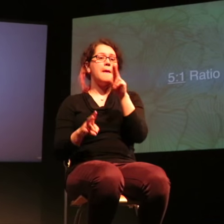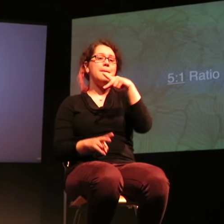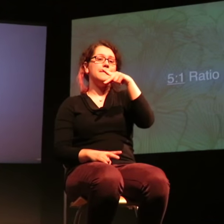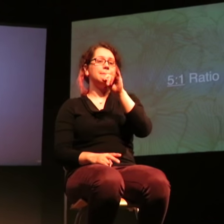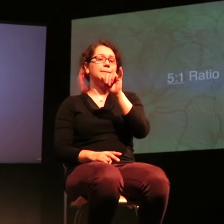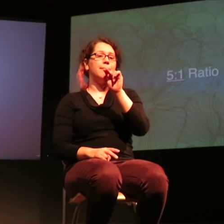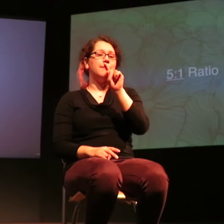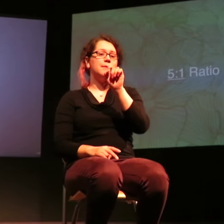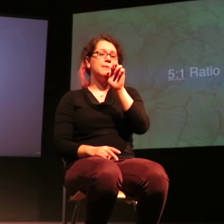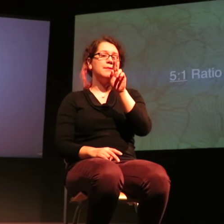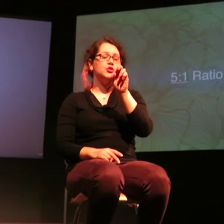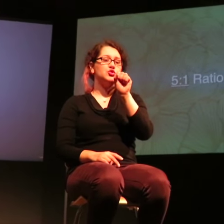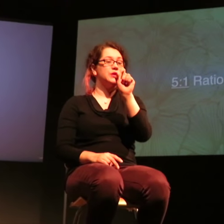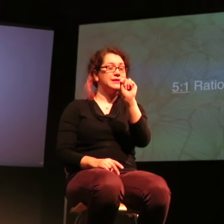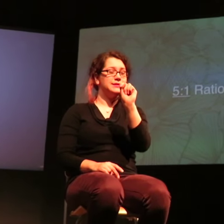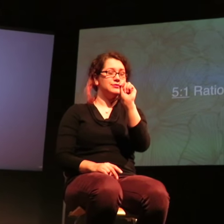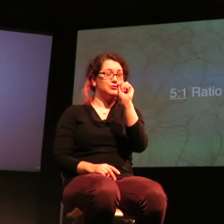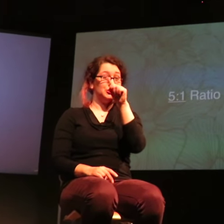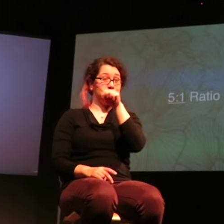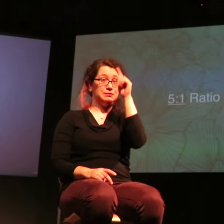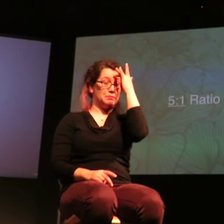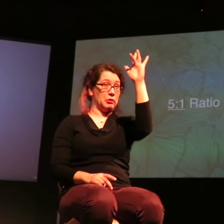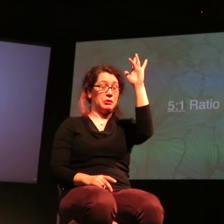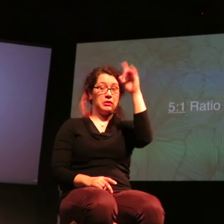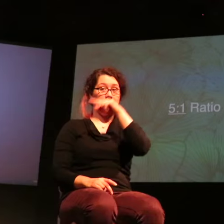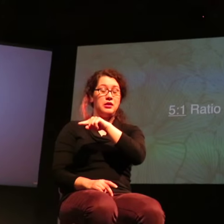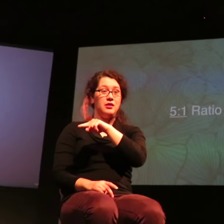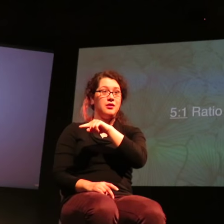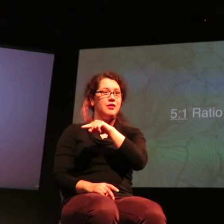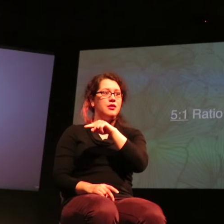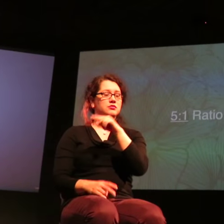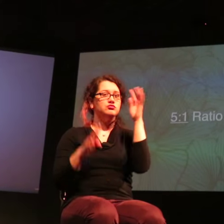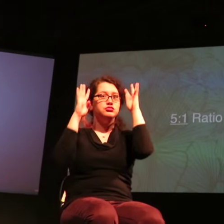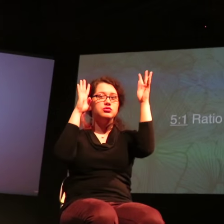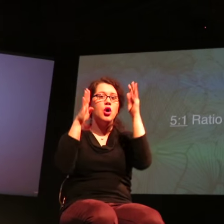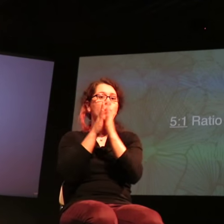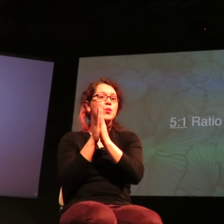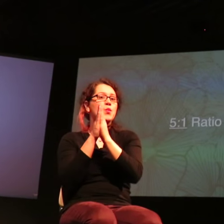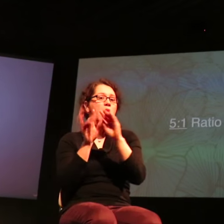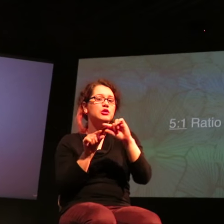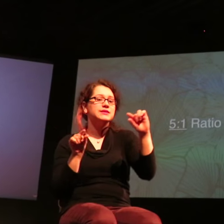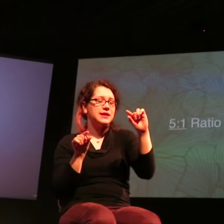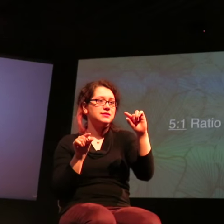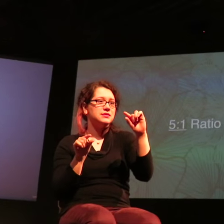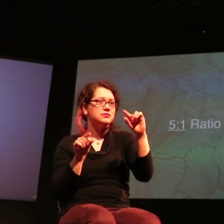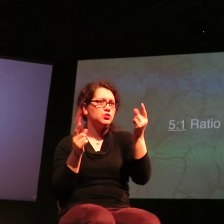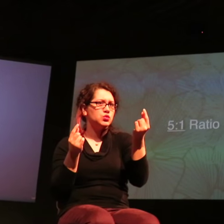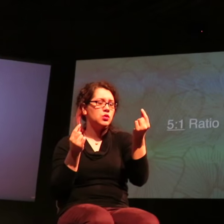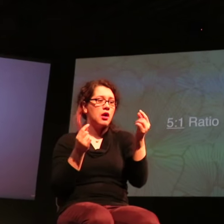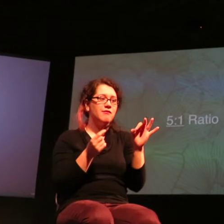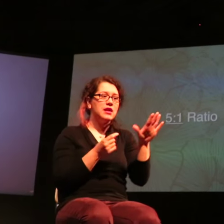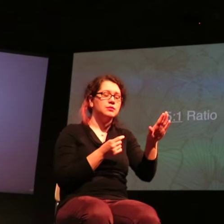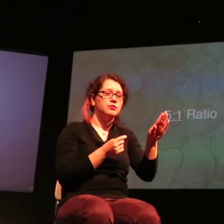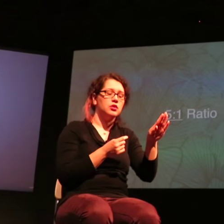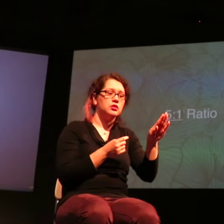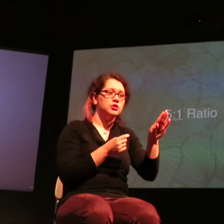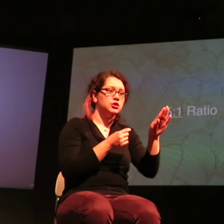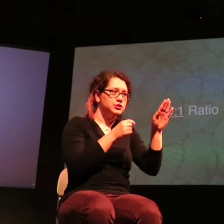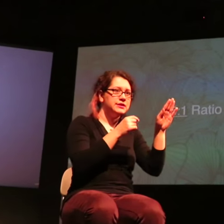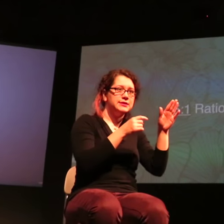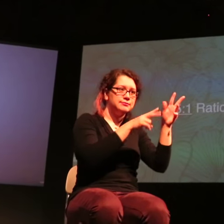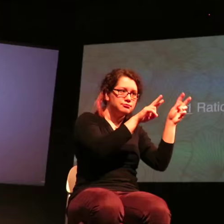brilliance. I don't know. Thought of these things called prayer sticks. And what she decided to do is she went on Facebook and she got